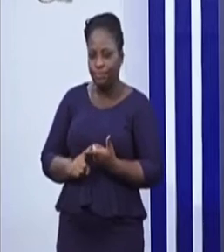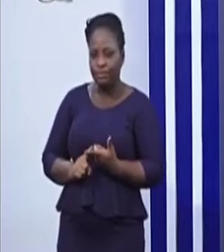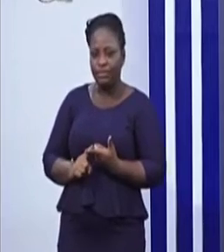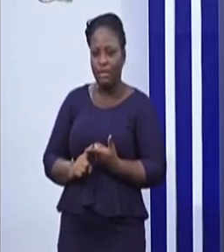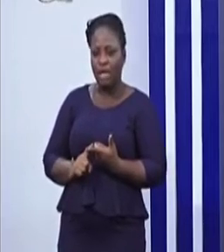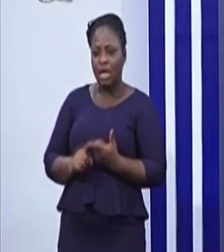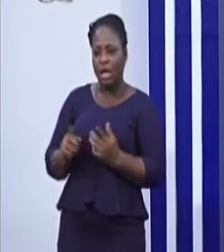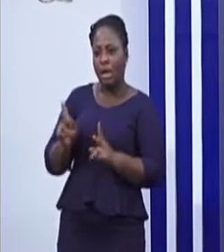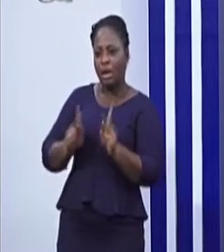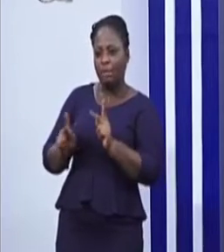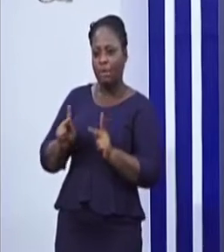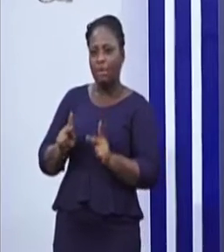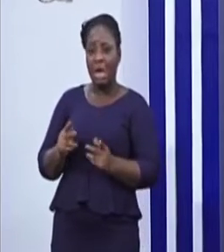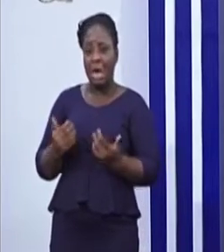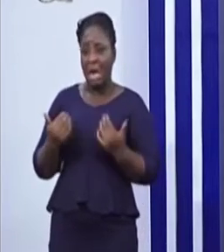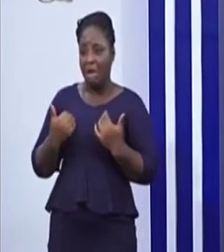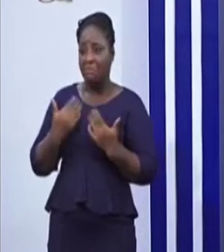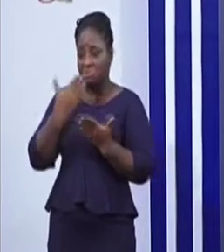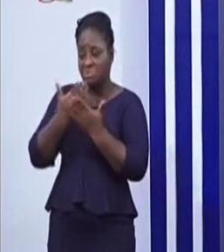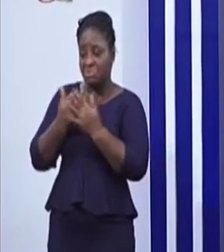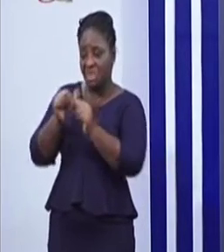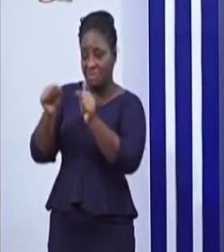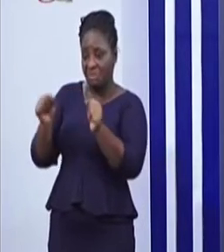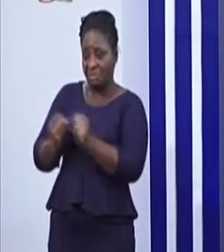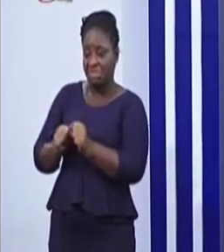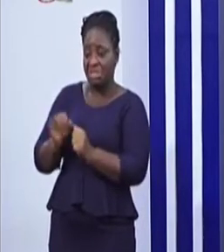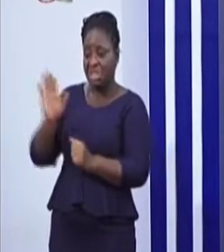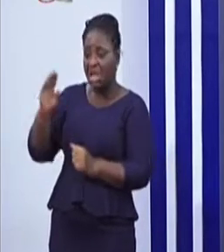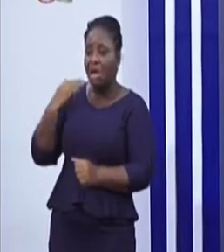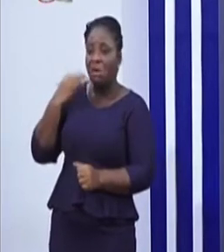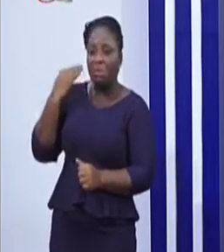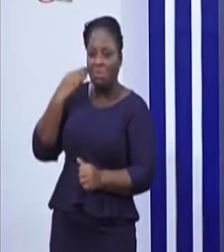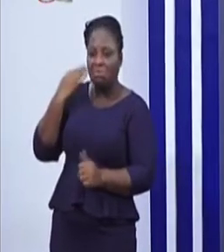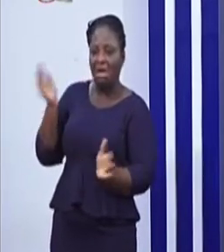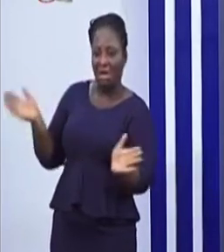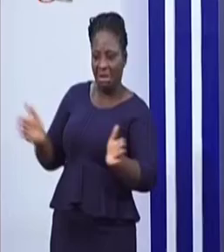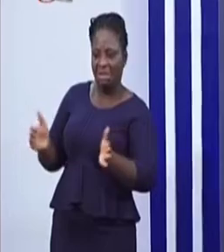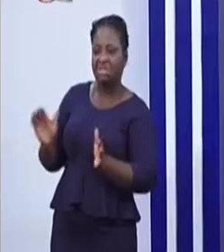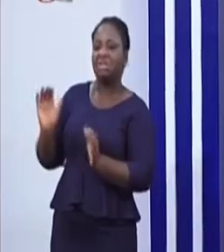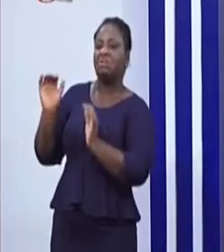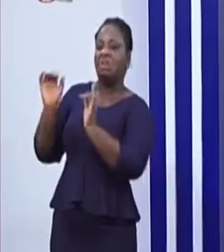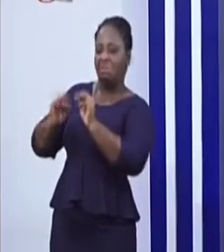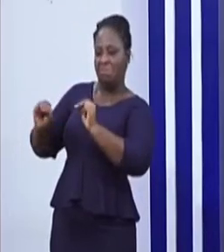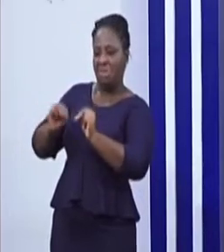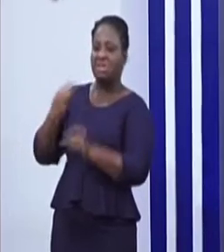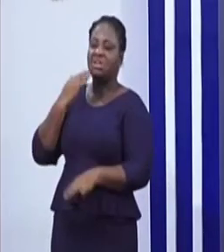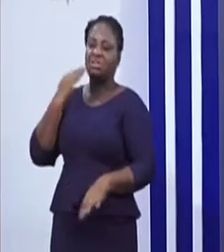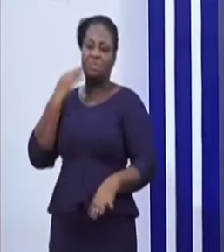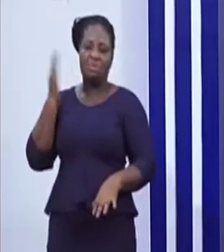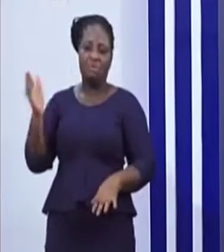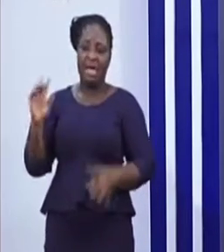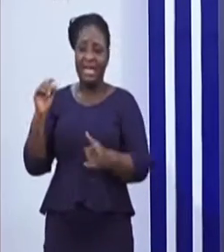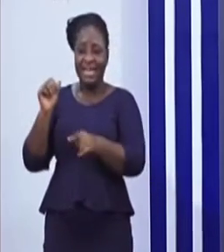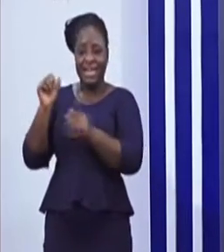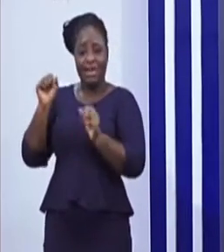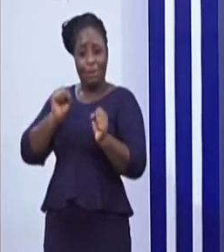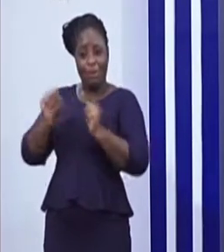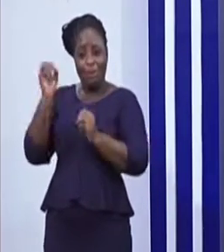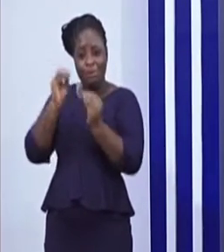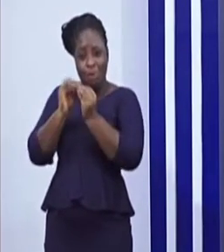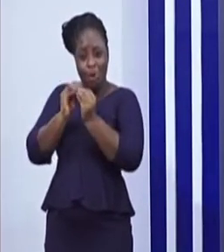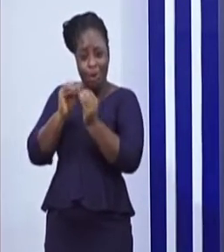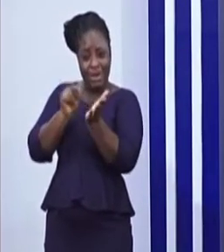look environment in their homes are also encouraged and managed at home, and staff go to see them